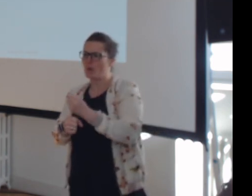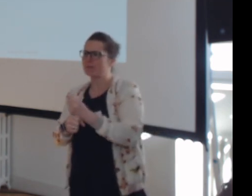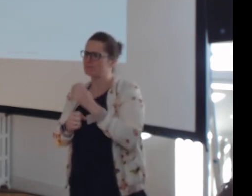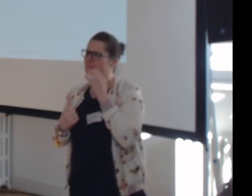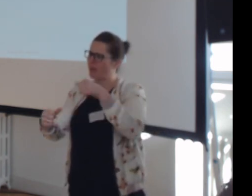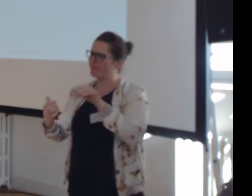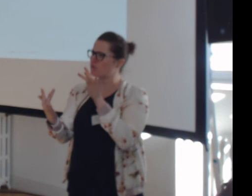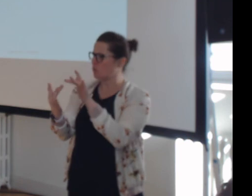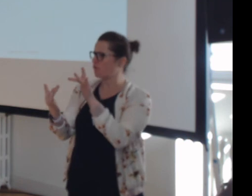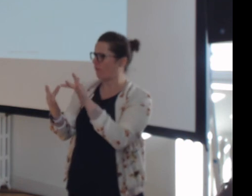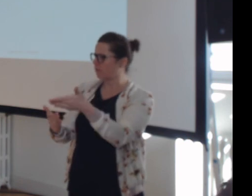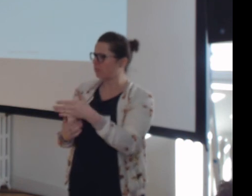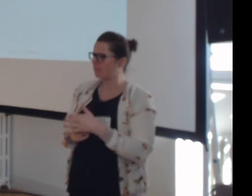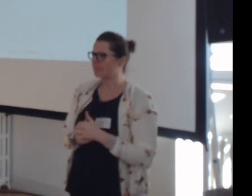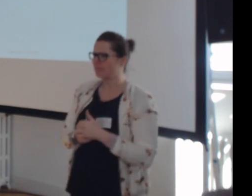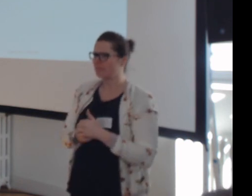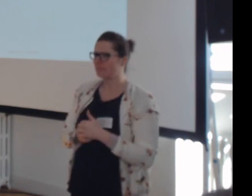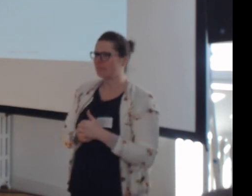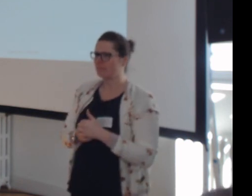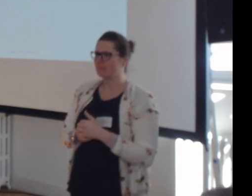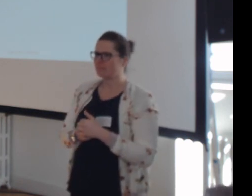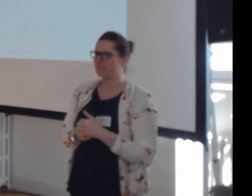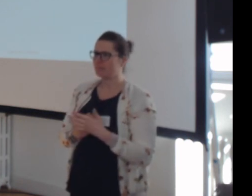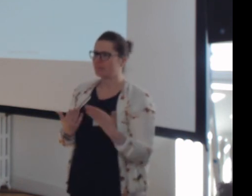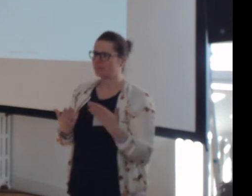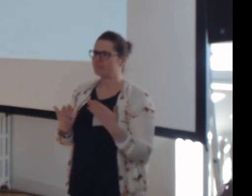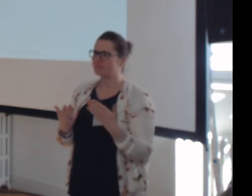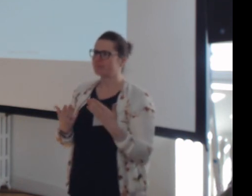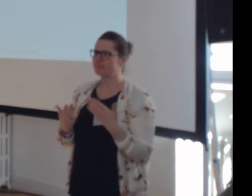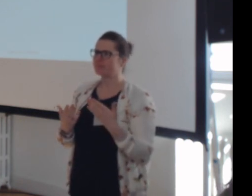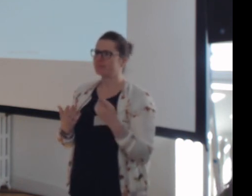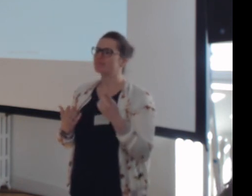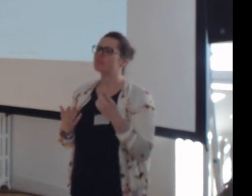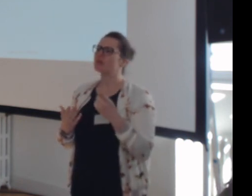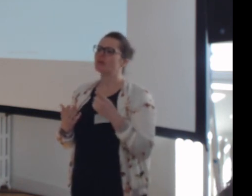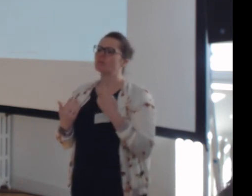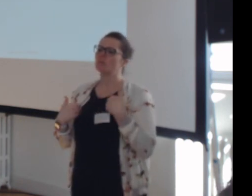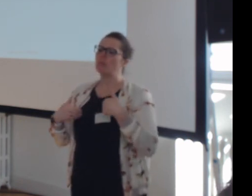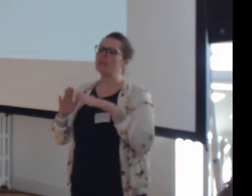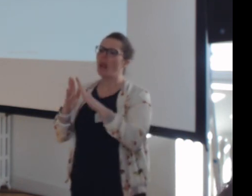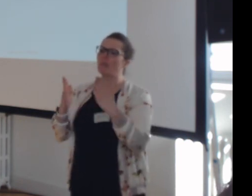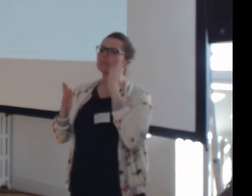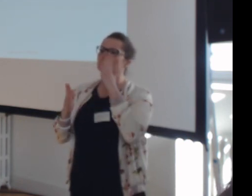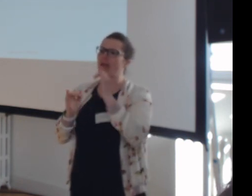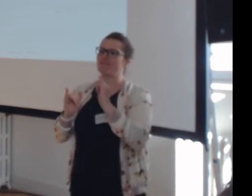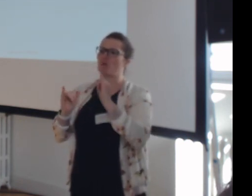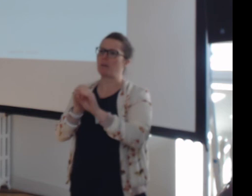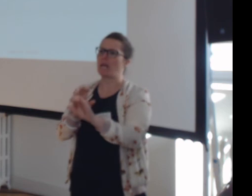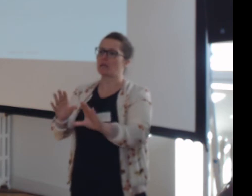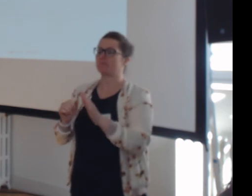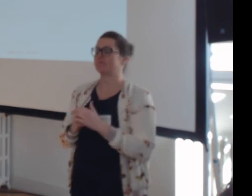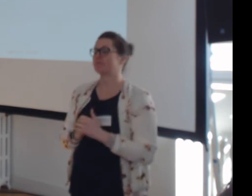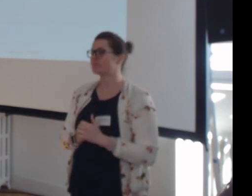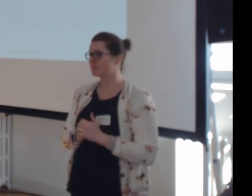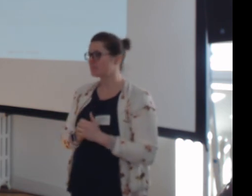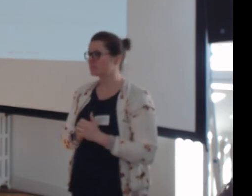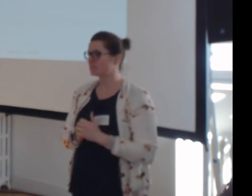in contact, and we also, together we will do that, inform the public libraries. Because